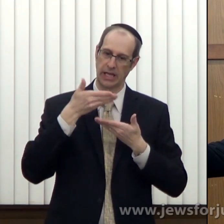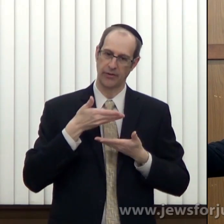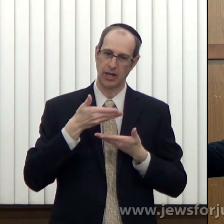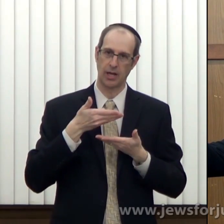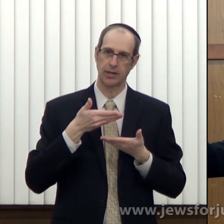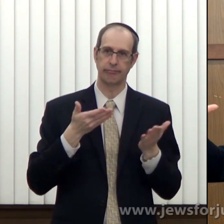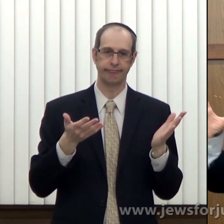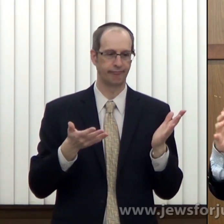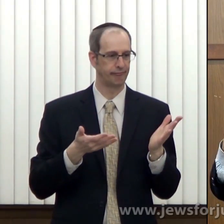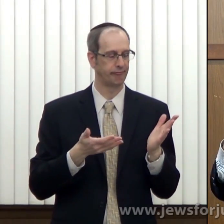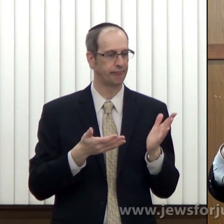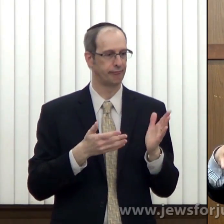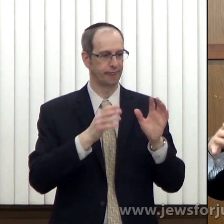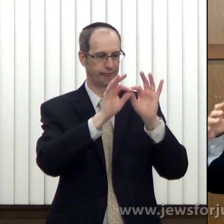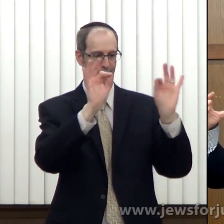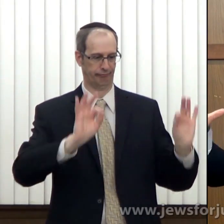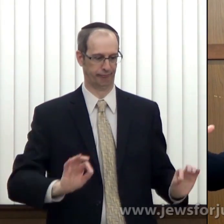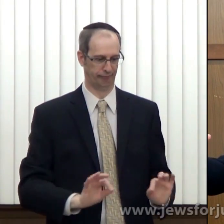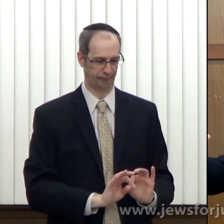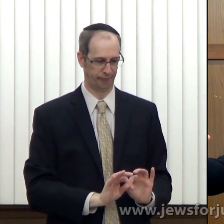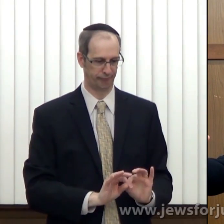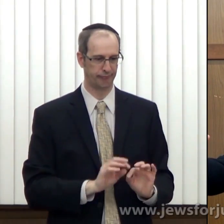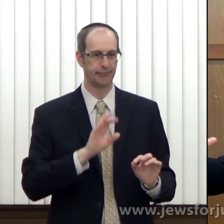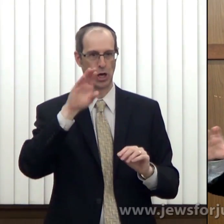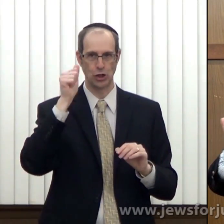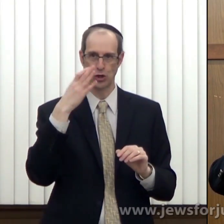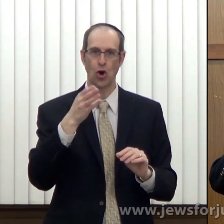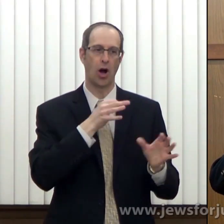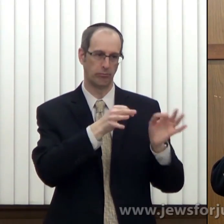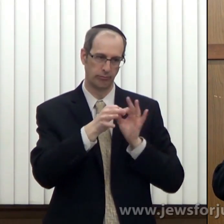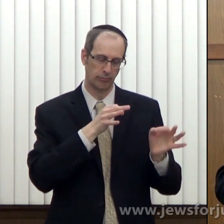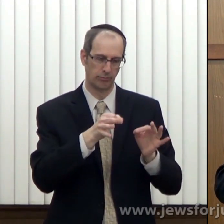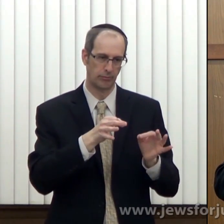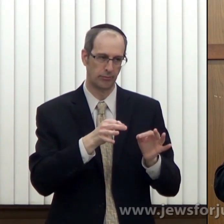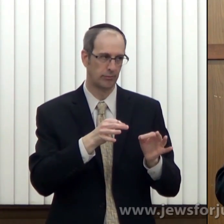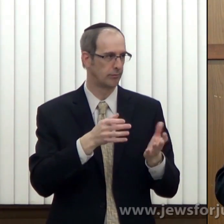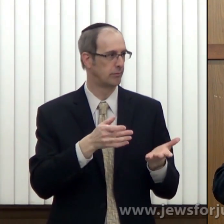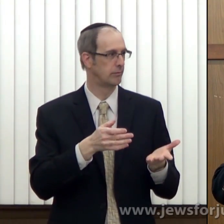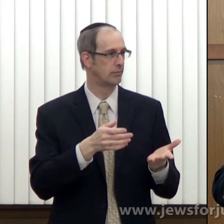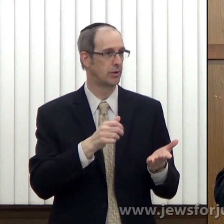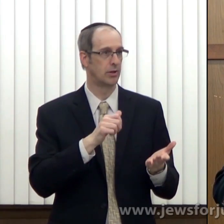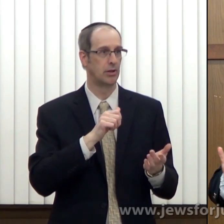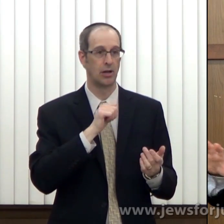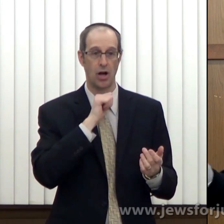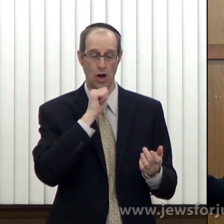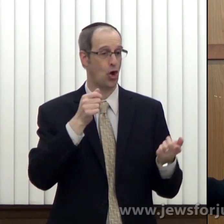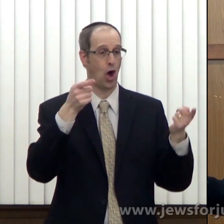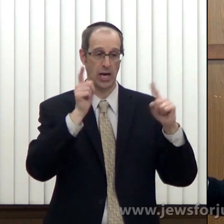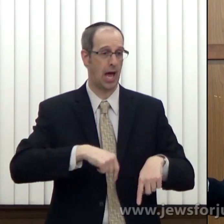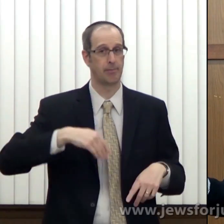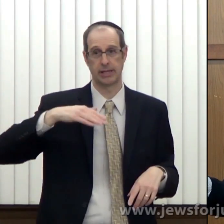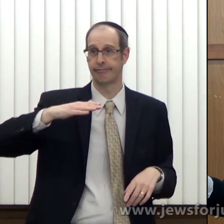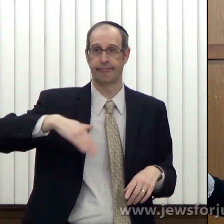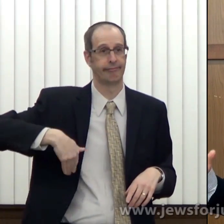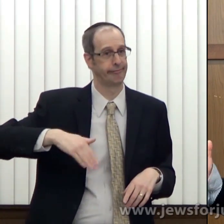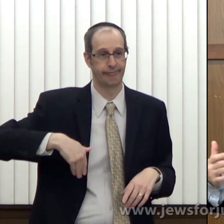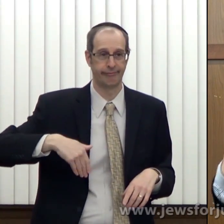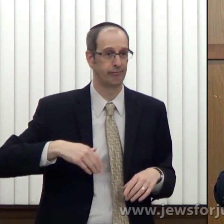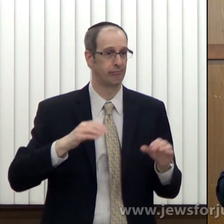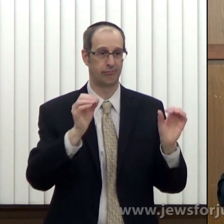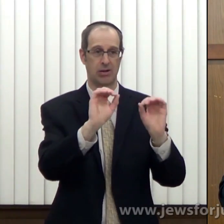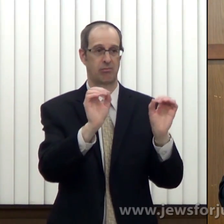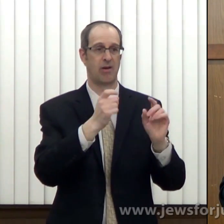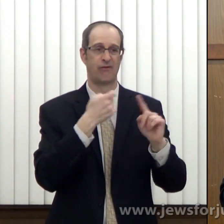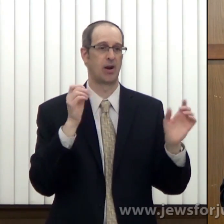template. The Bible gives us a job description. It has not been fulfilled by anyone.